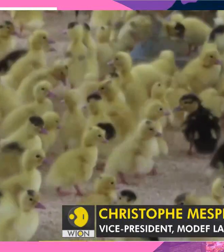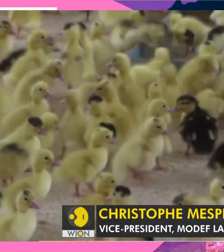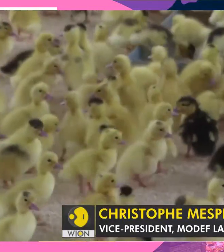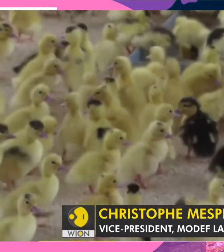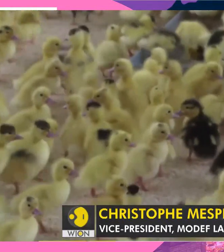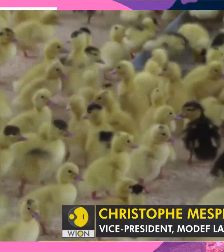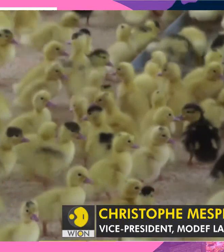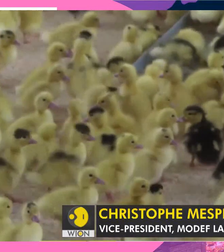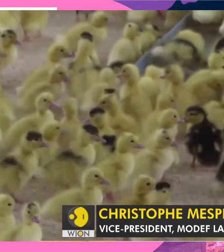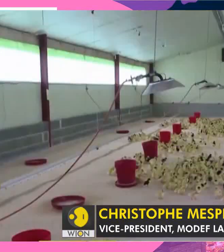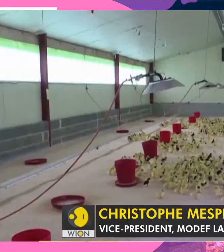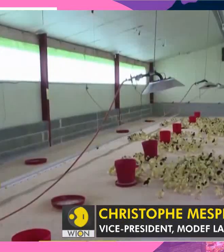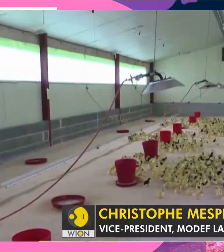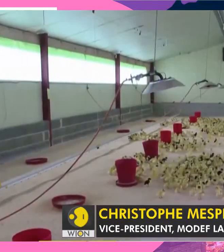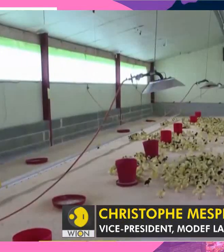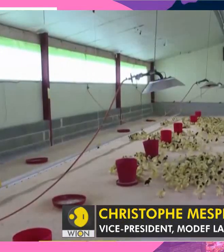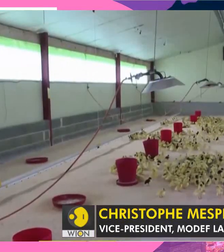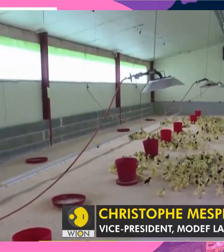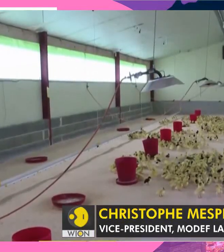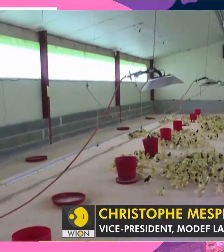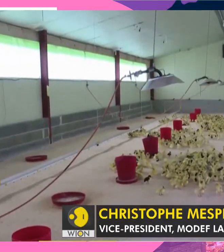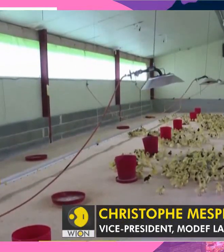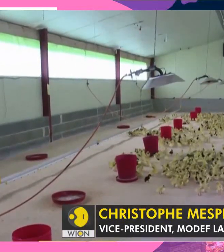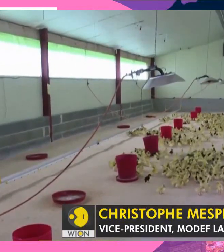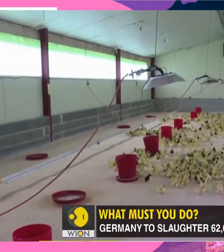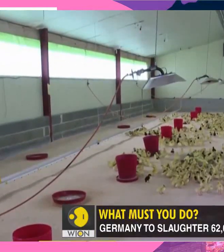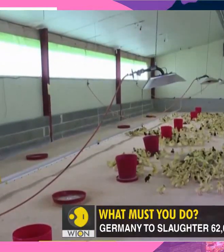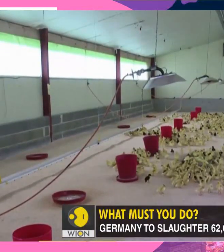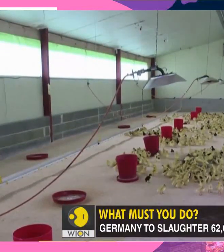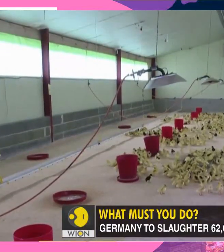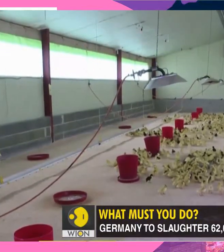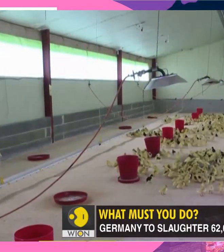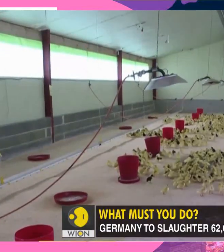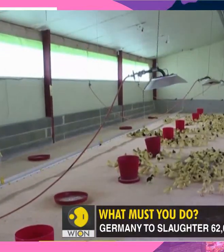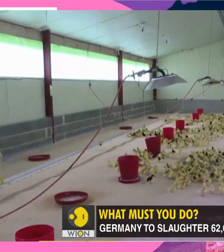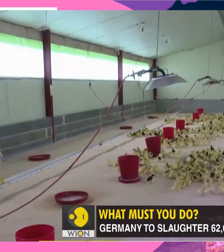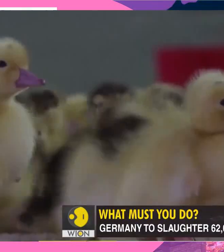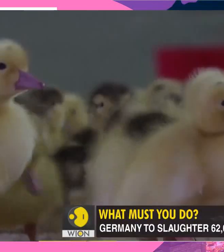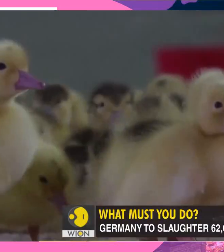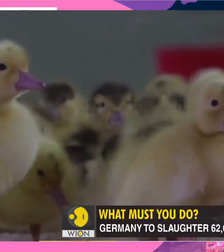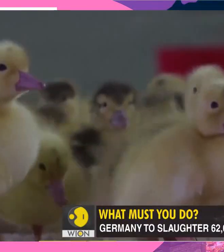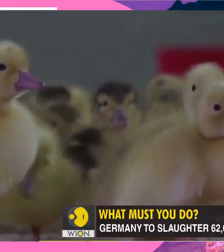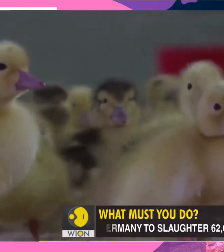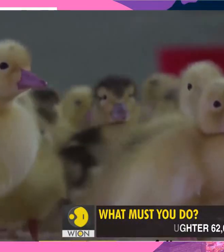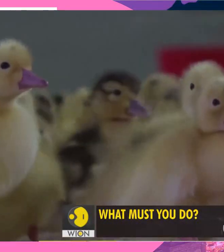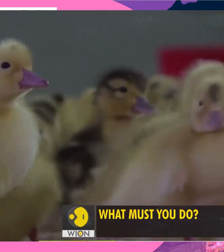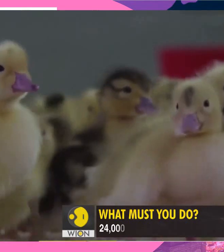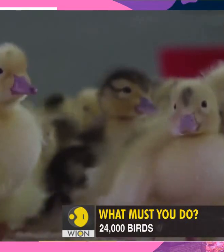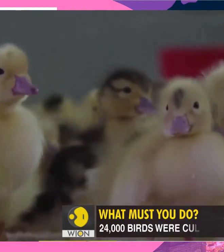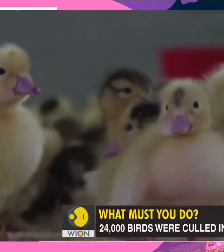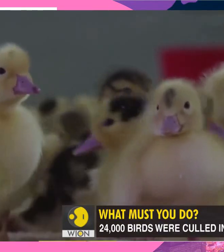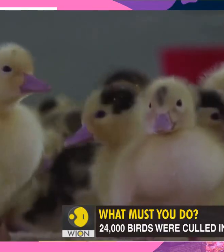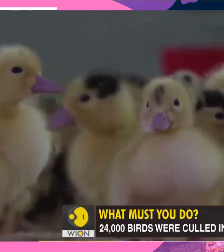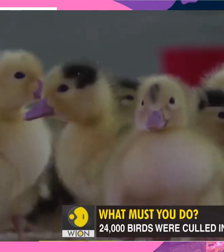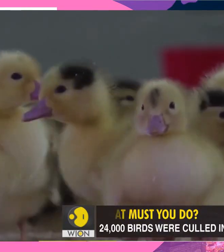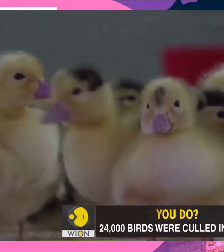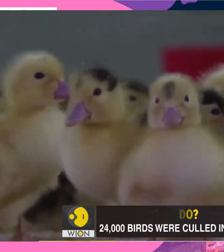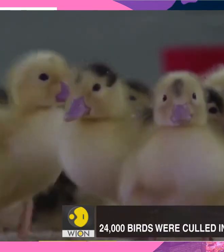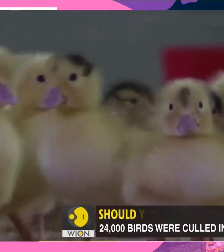situation is very worrying simply because we have gone through numerous outbreaks, slaughterings that are daily intense, and breeders who find